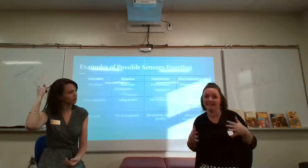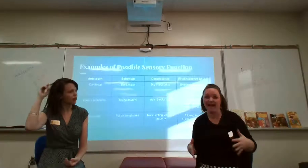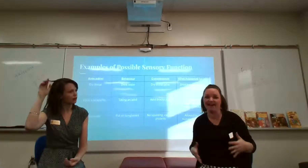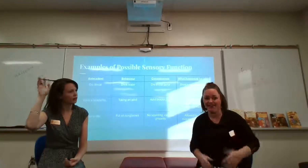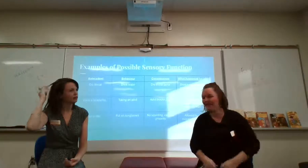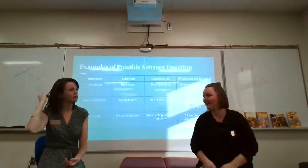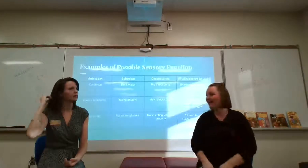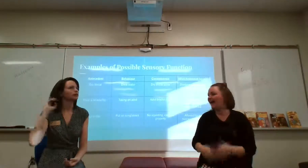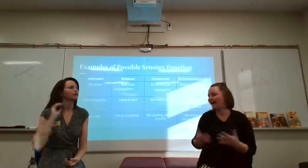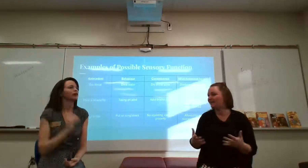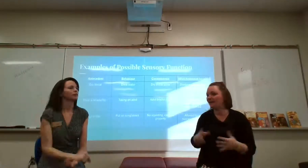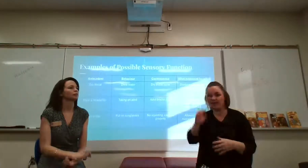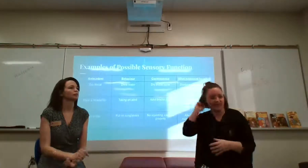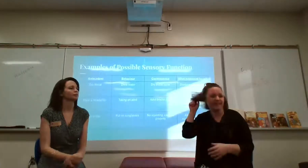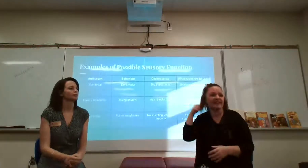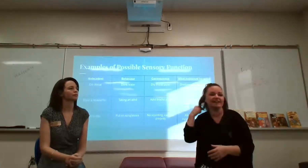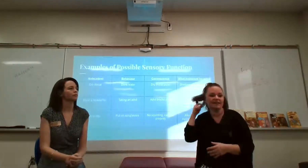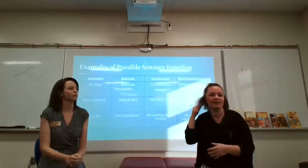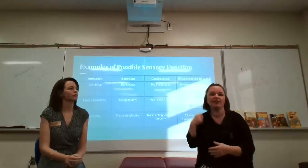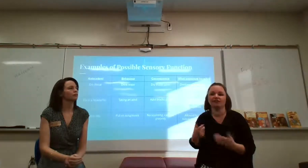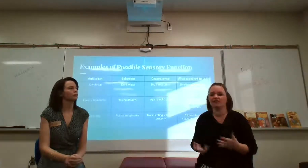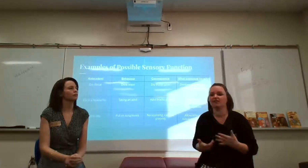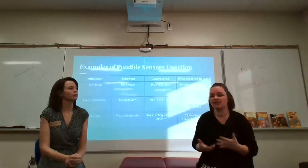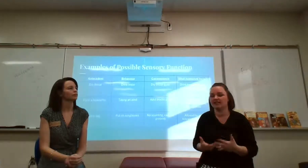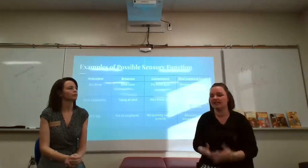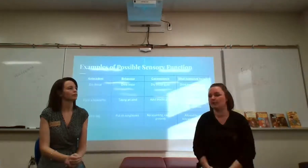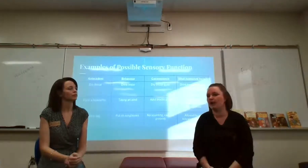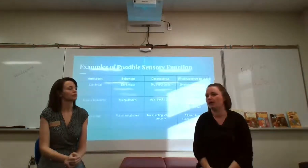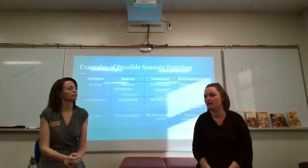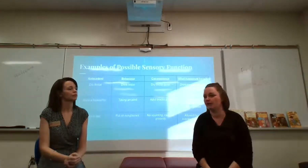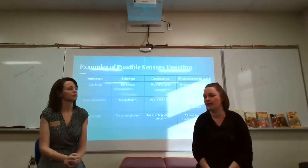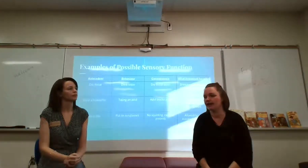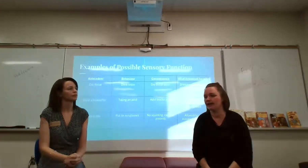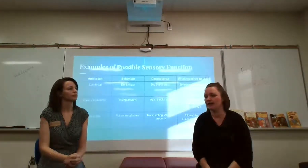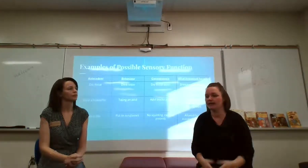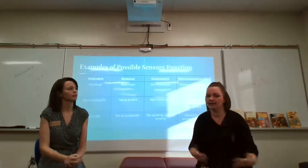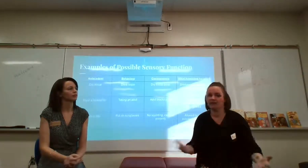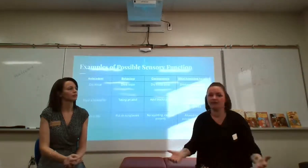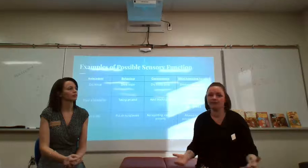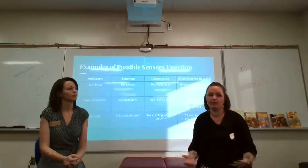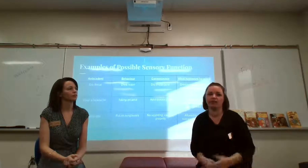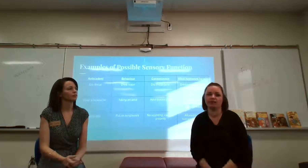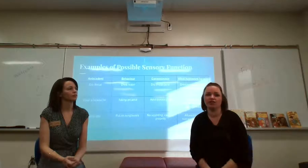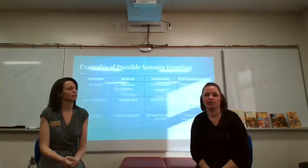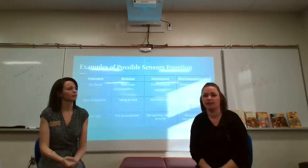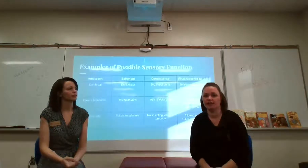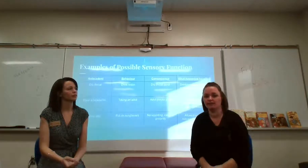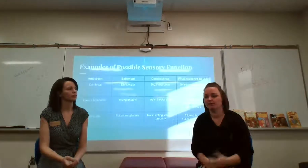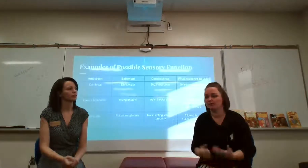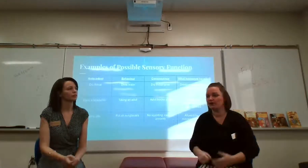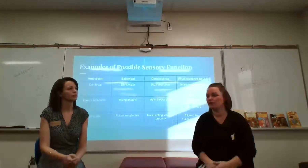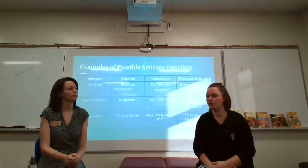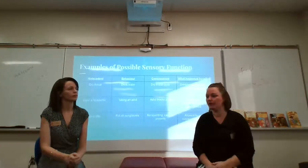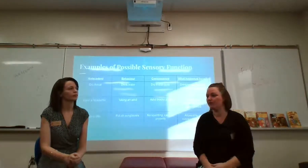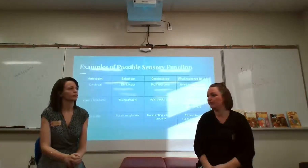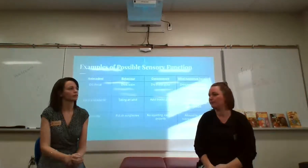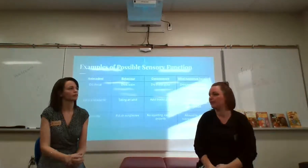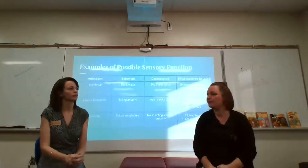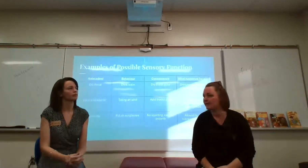again, right? Or like this, and there's just things that we all do that, if someone tried to change my pen chewing behavior, I'd be very upset